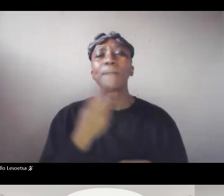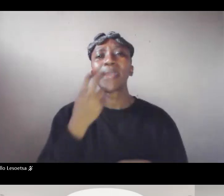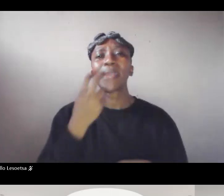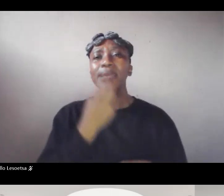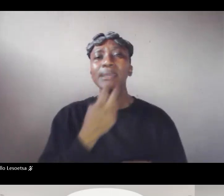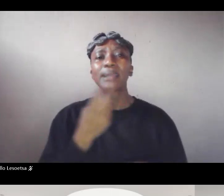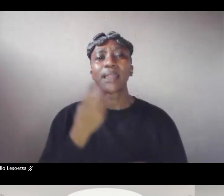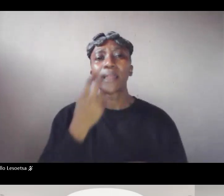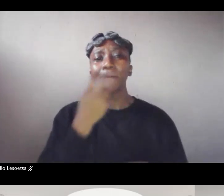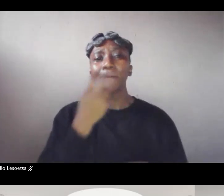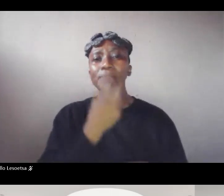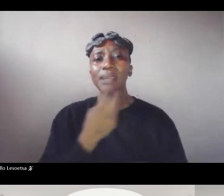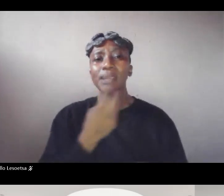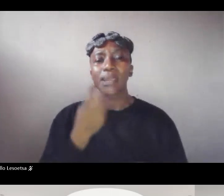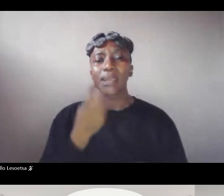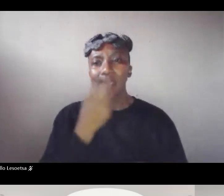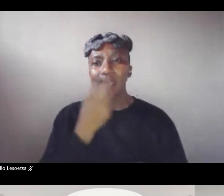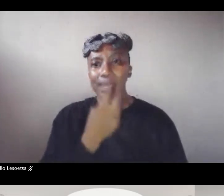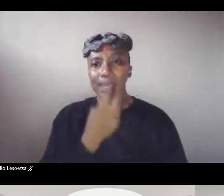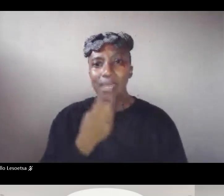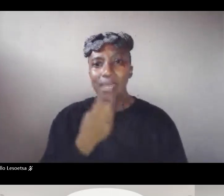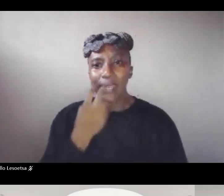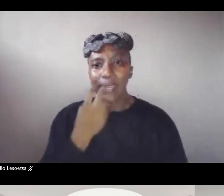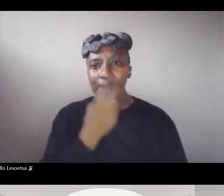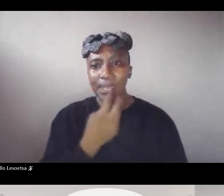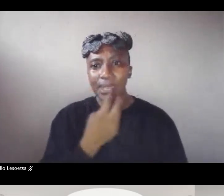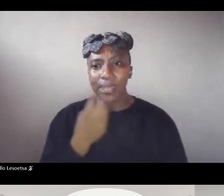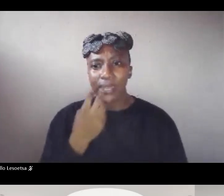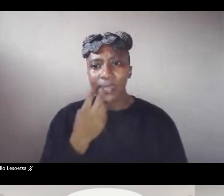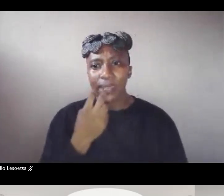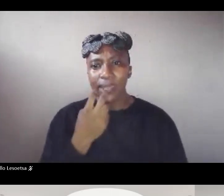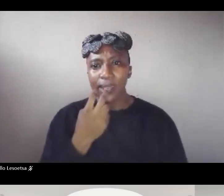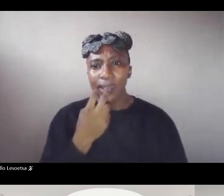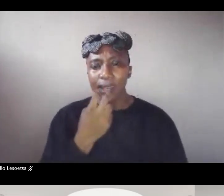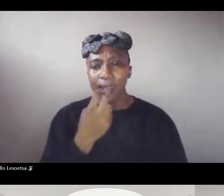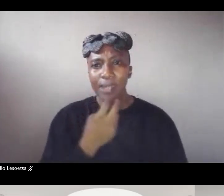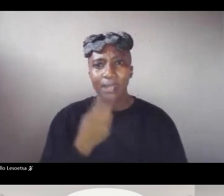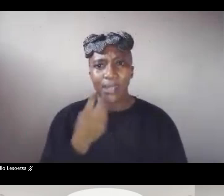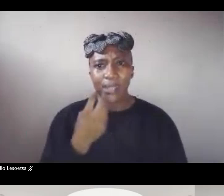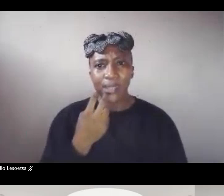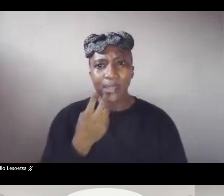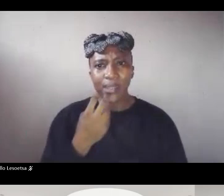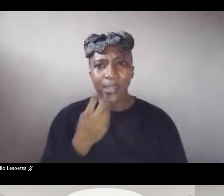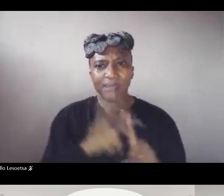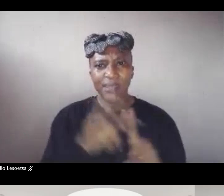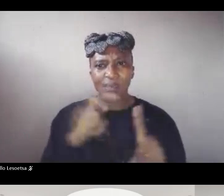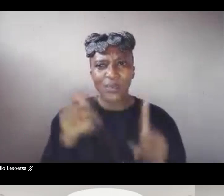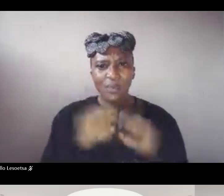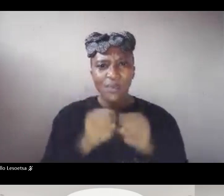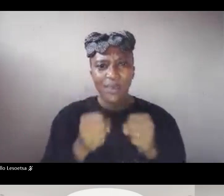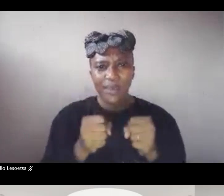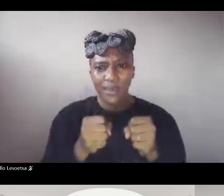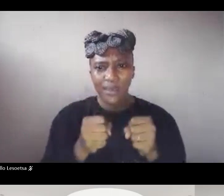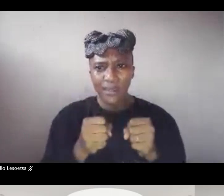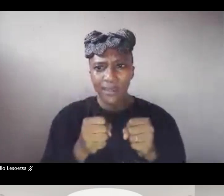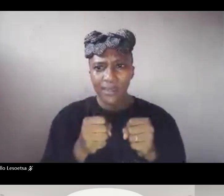her better. But when I'm with her, she will try to teach me some basics in terms of